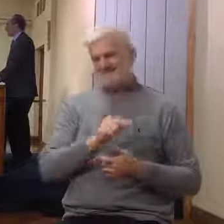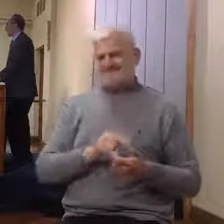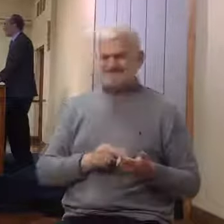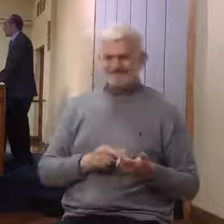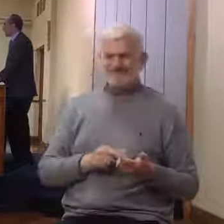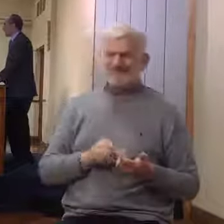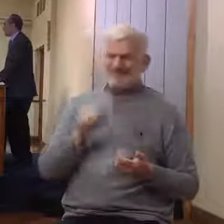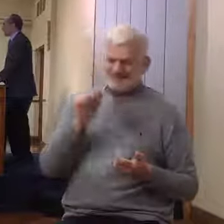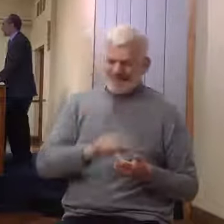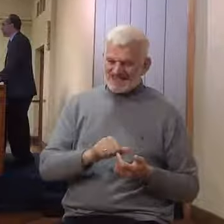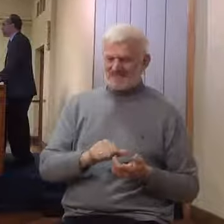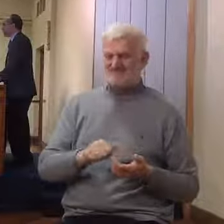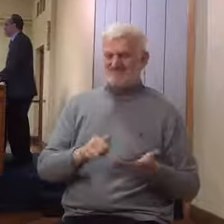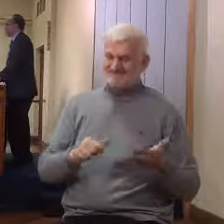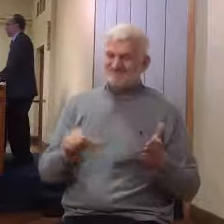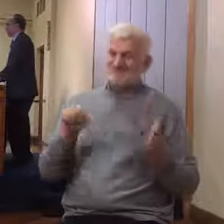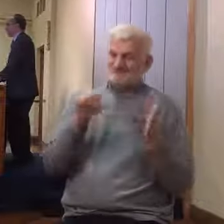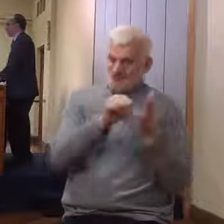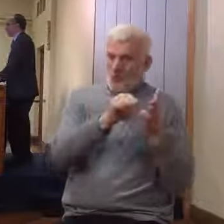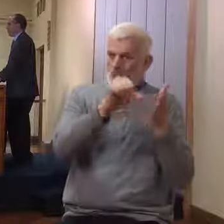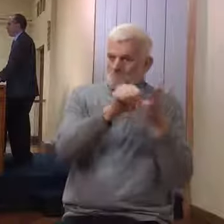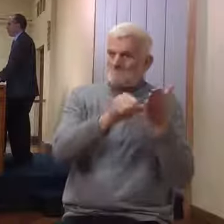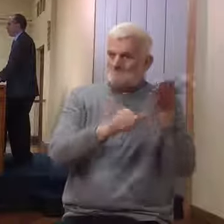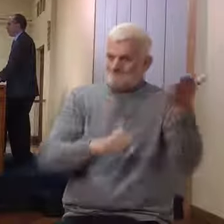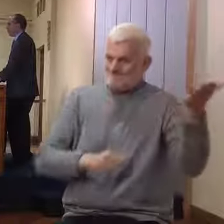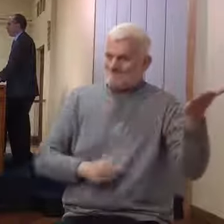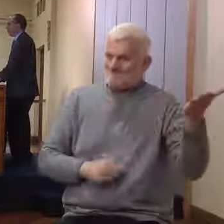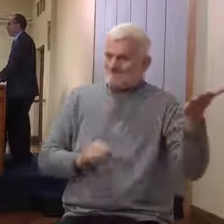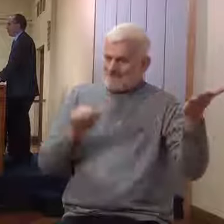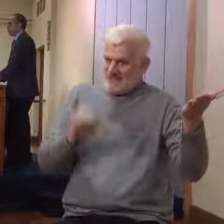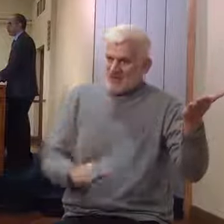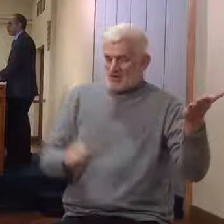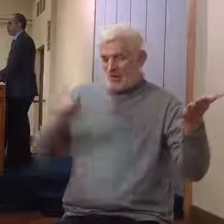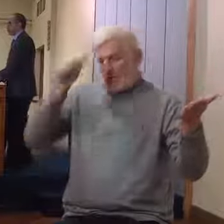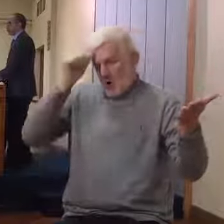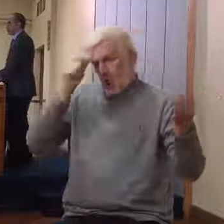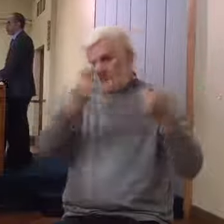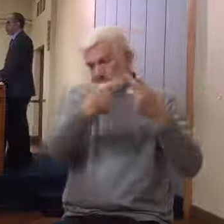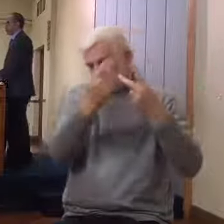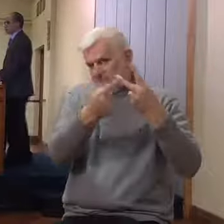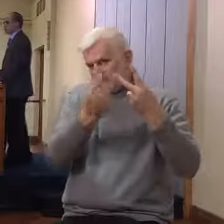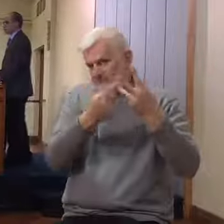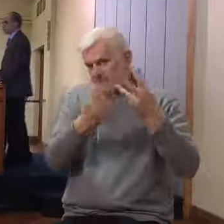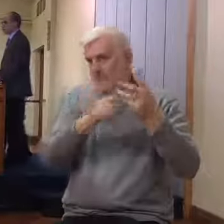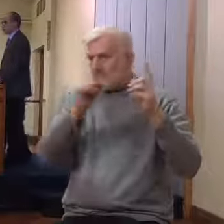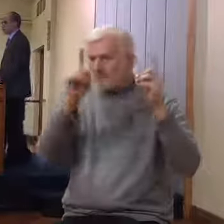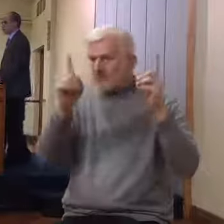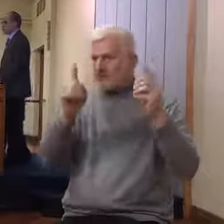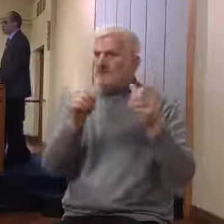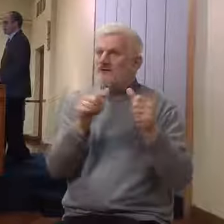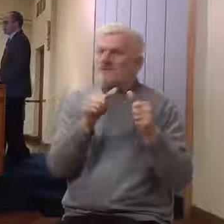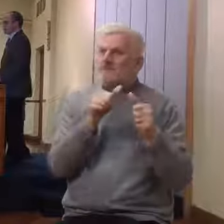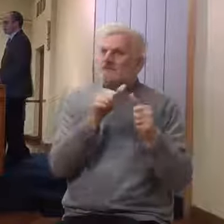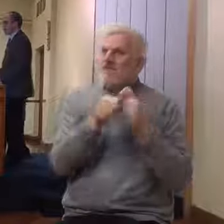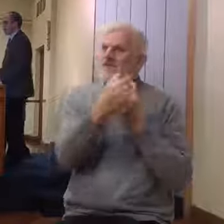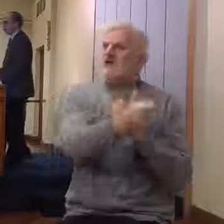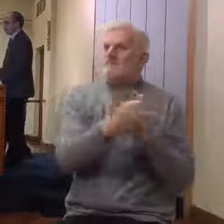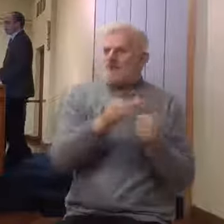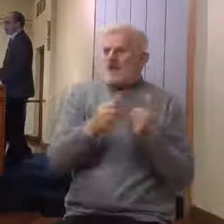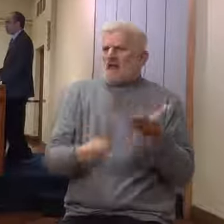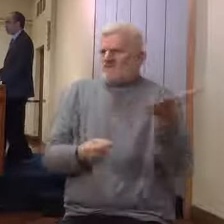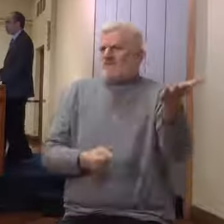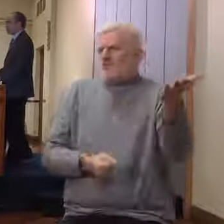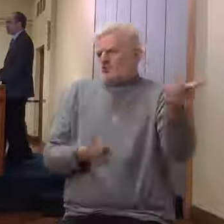have a government than none. Because, as we read even from Romans 13,